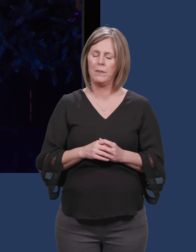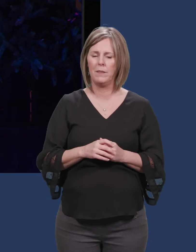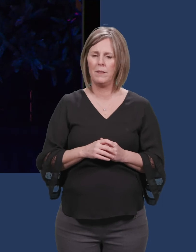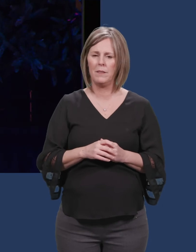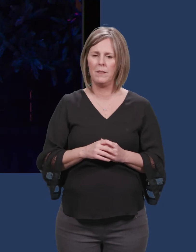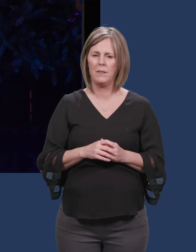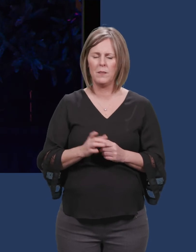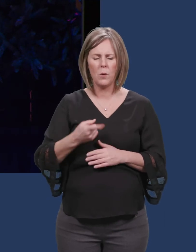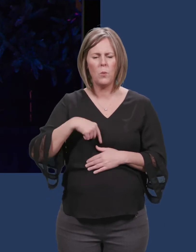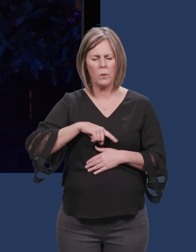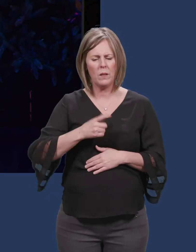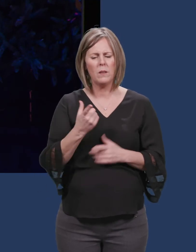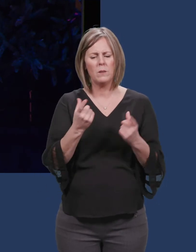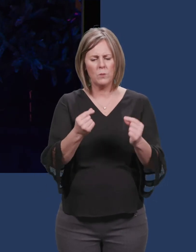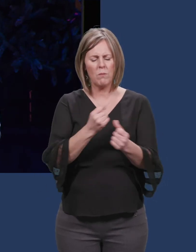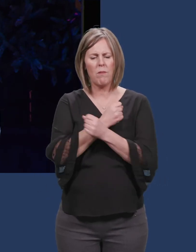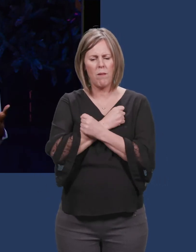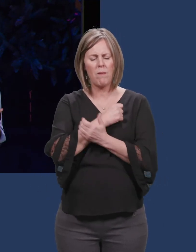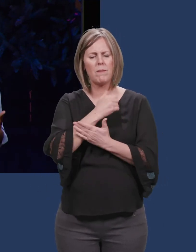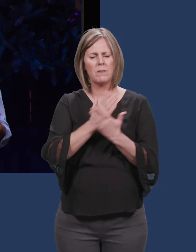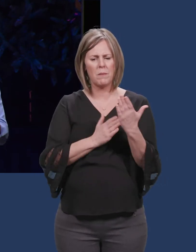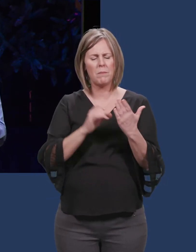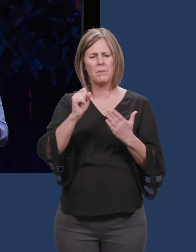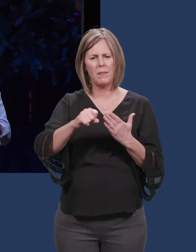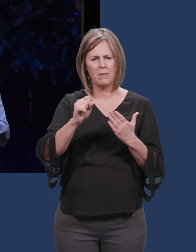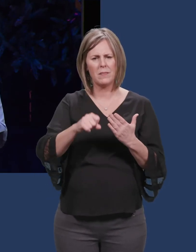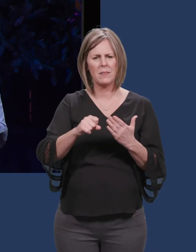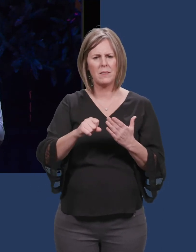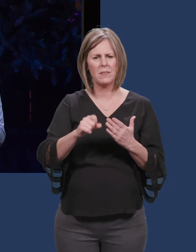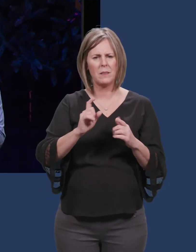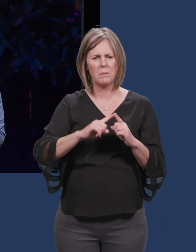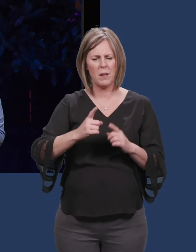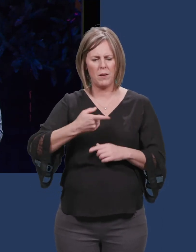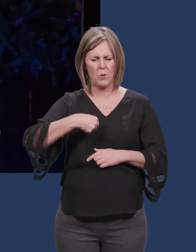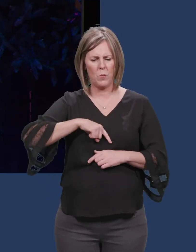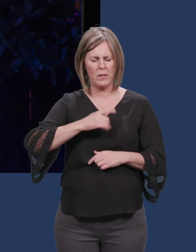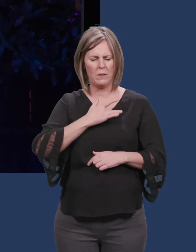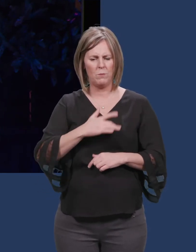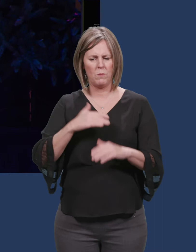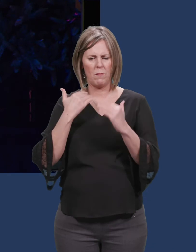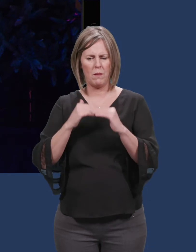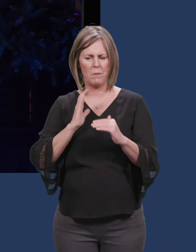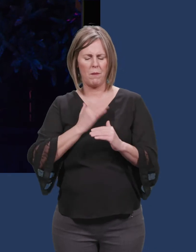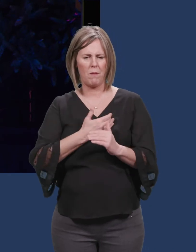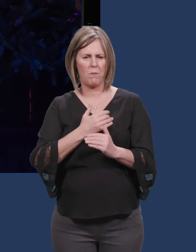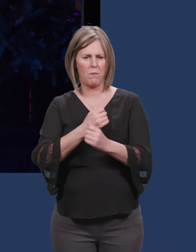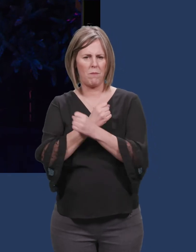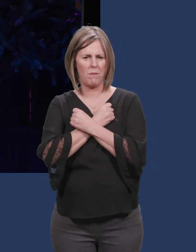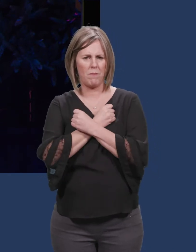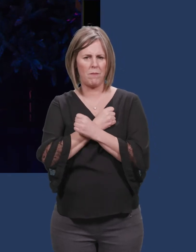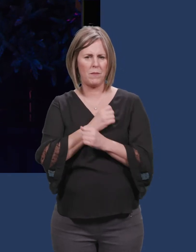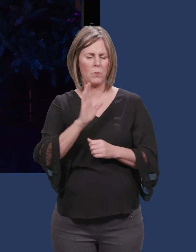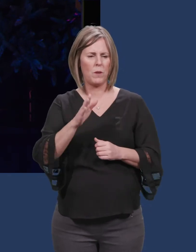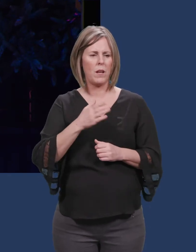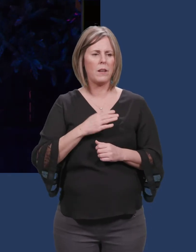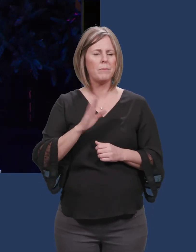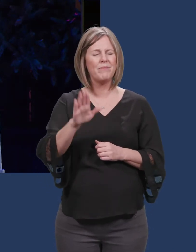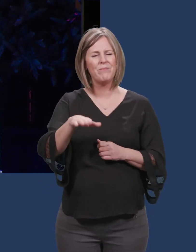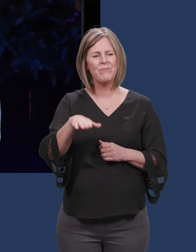do love. It's just that you and I, we put limits on our love. We're like, hey,